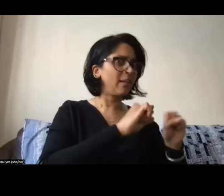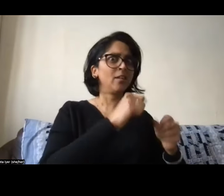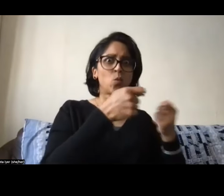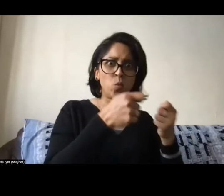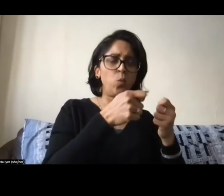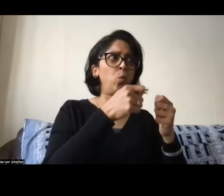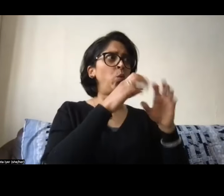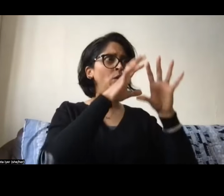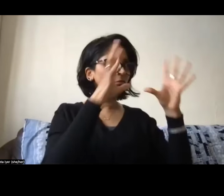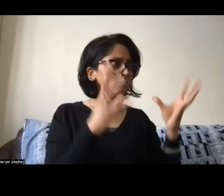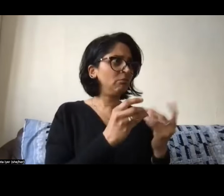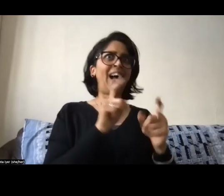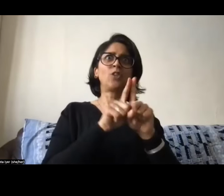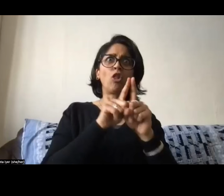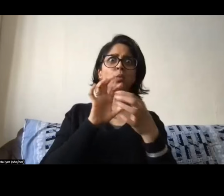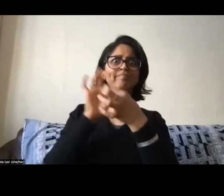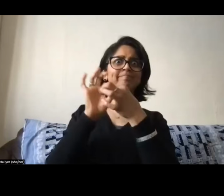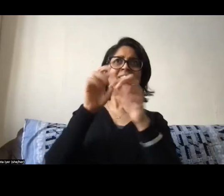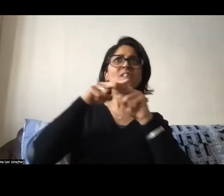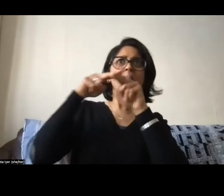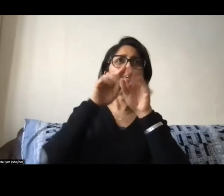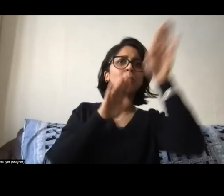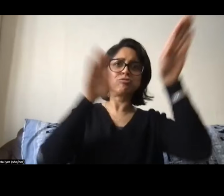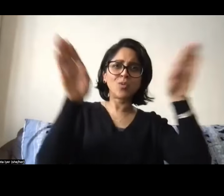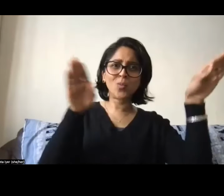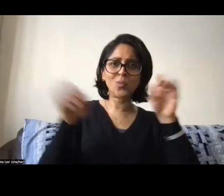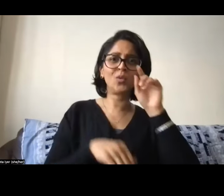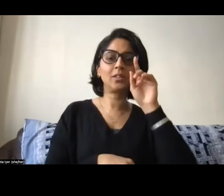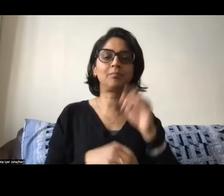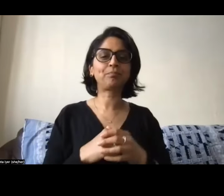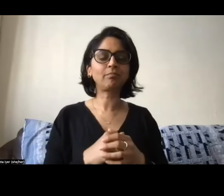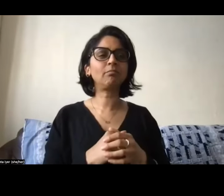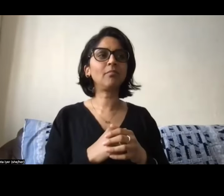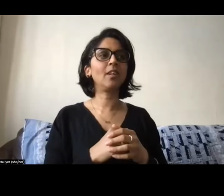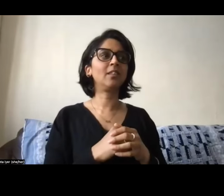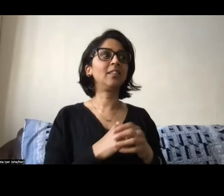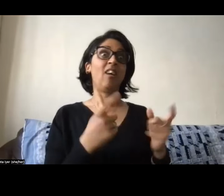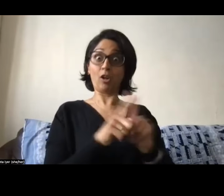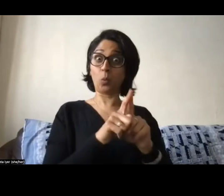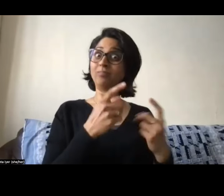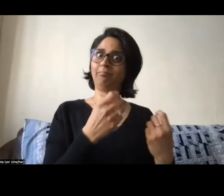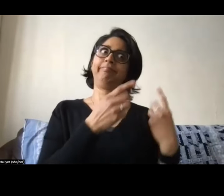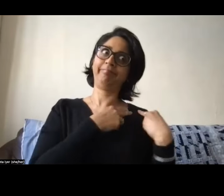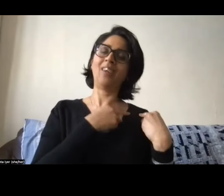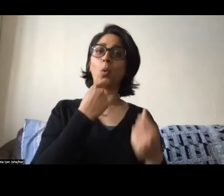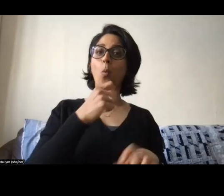and obligations for cleaning, for cooking, for domestic chores.